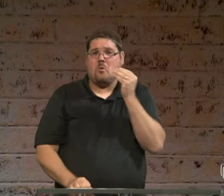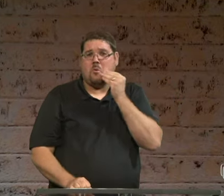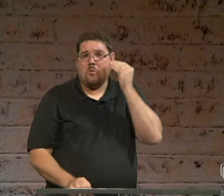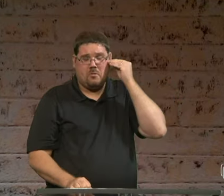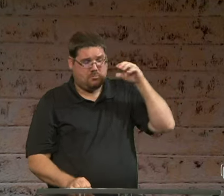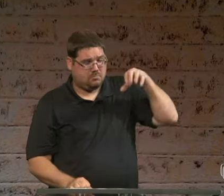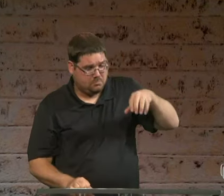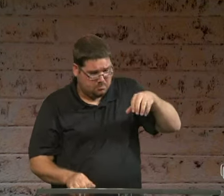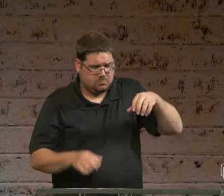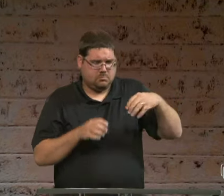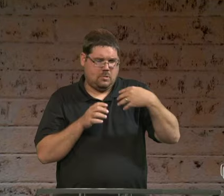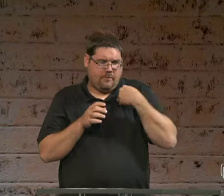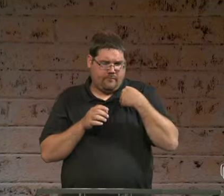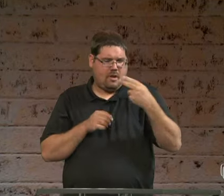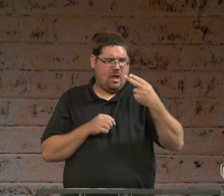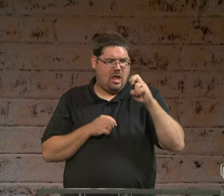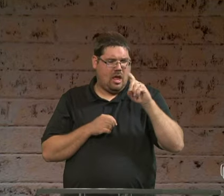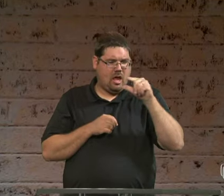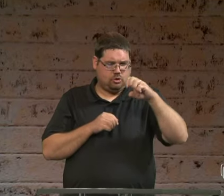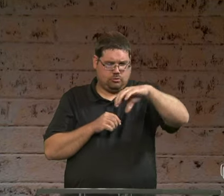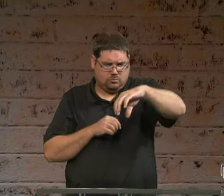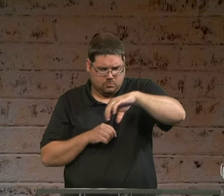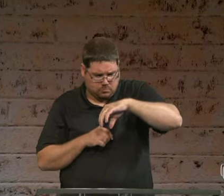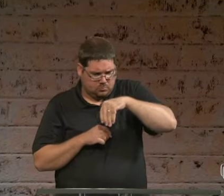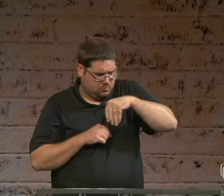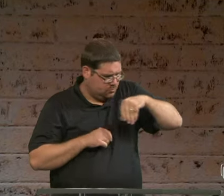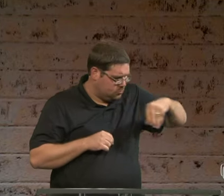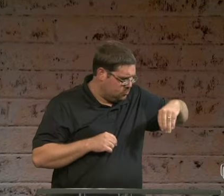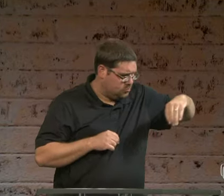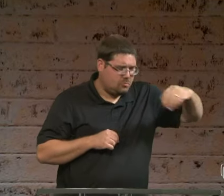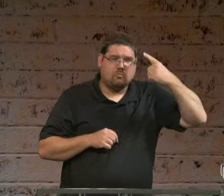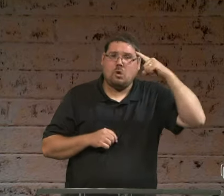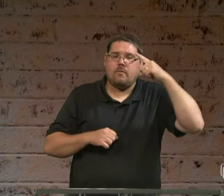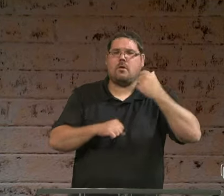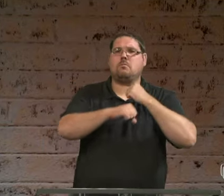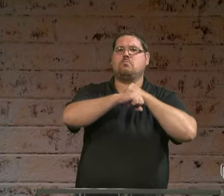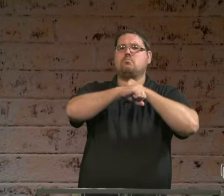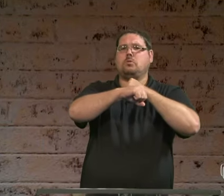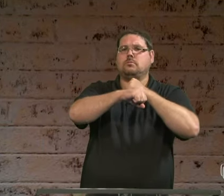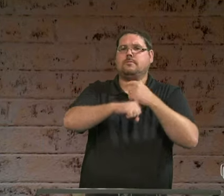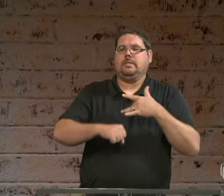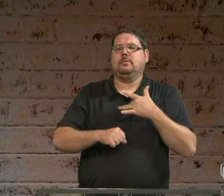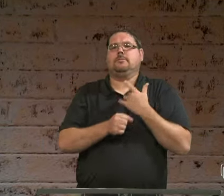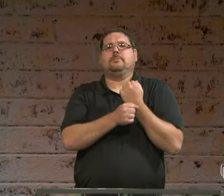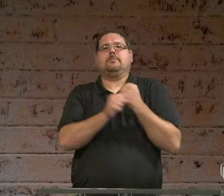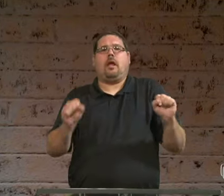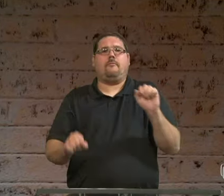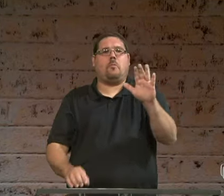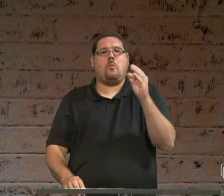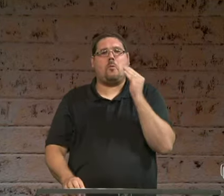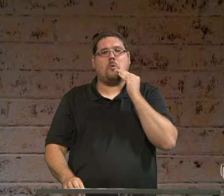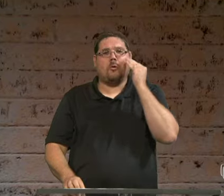protecting you because you're precious to Him. So it's just like a hedge around a house protects the